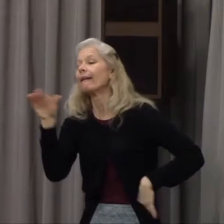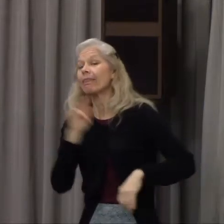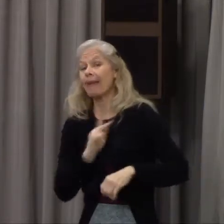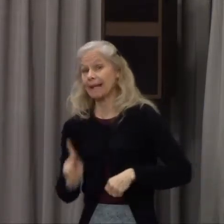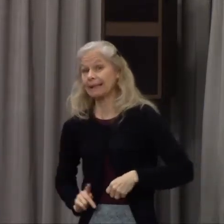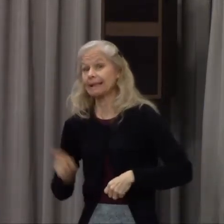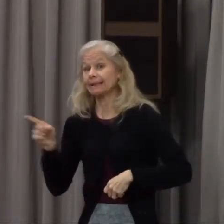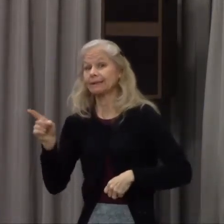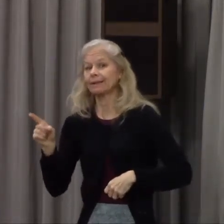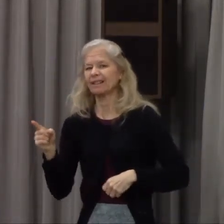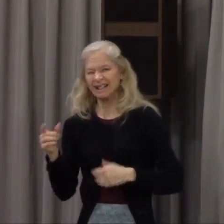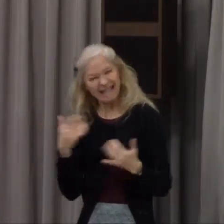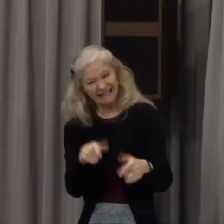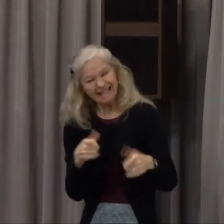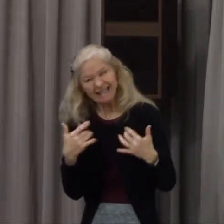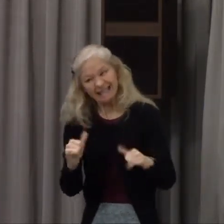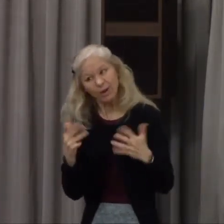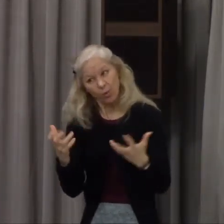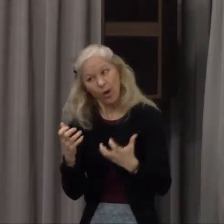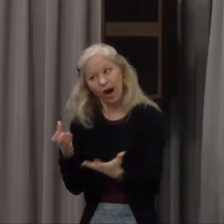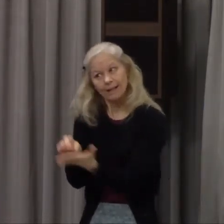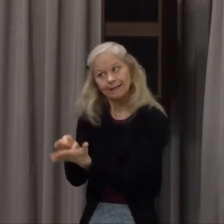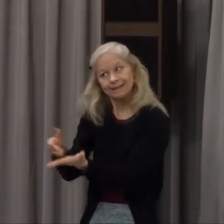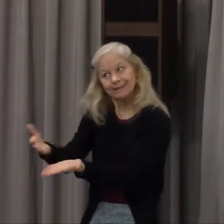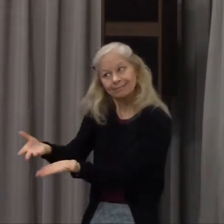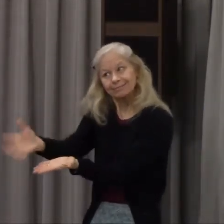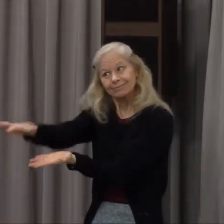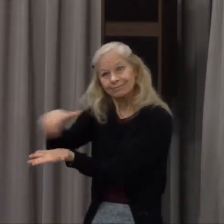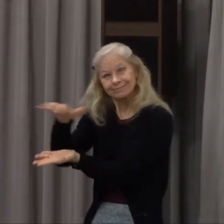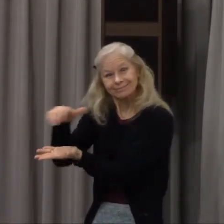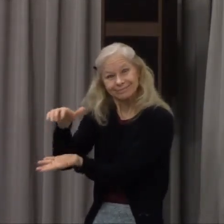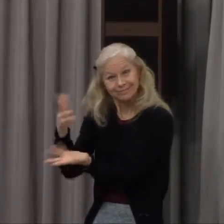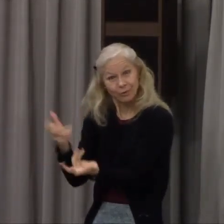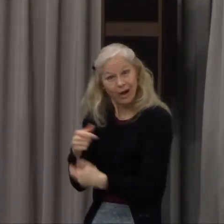Peor, and the anger of the Lord was kindled against Israel.